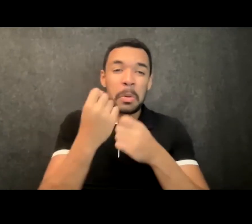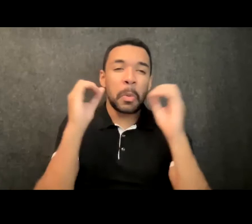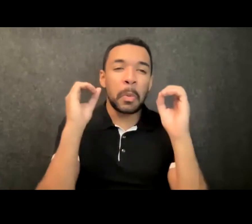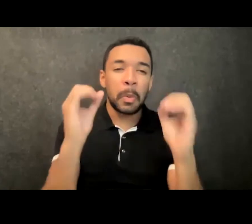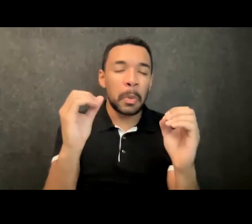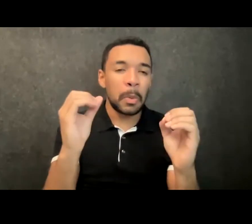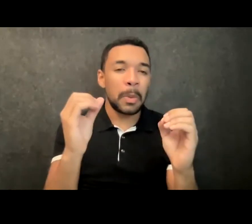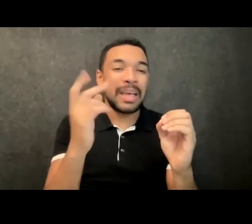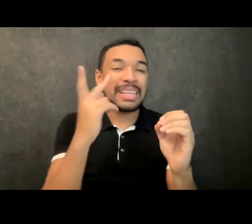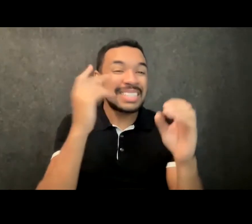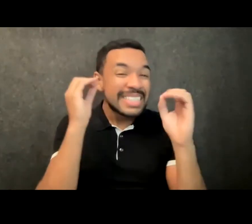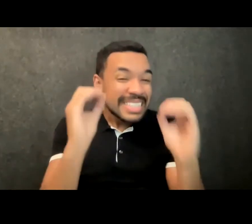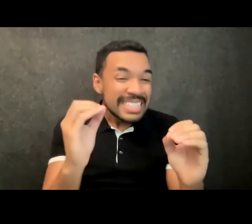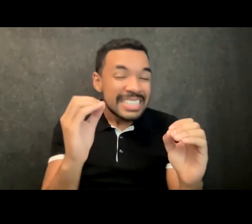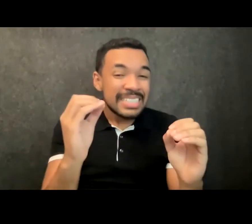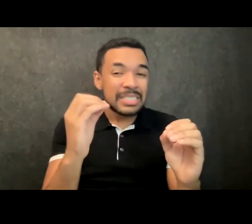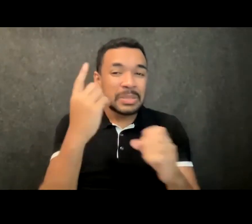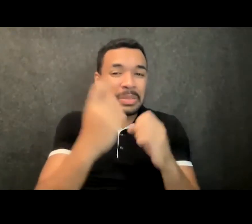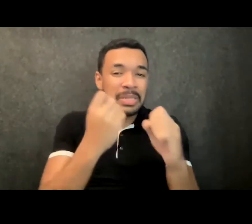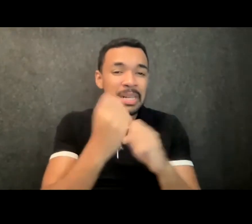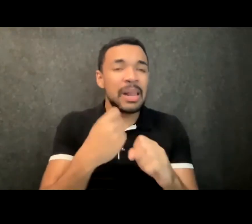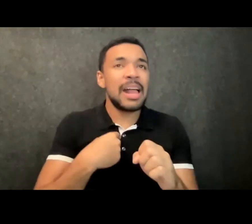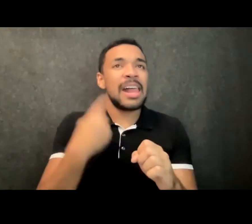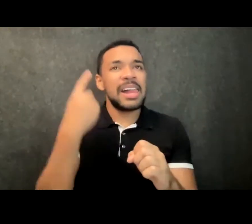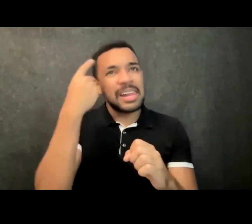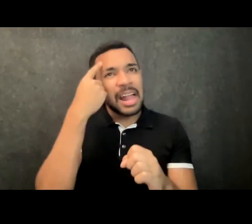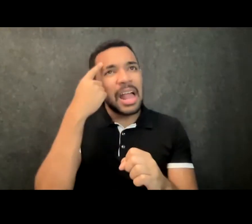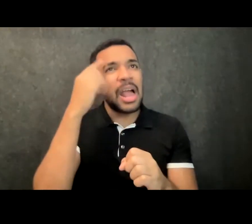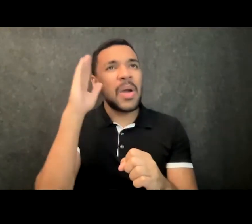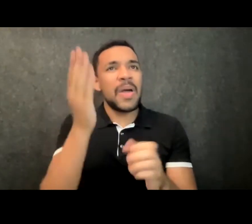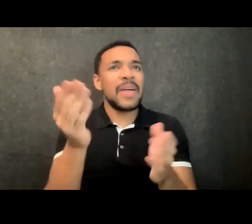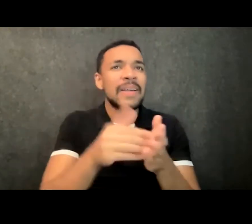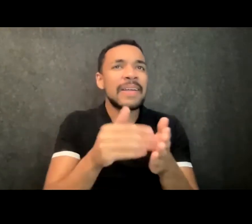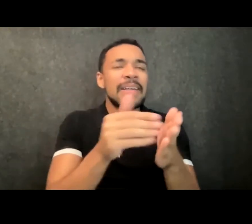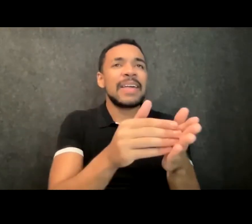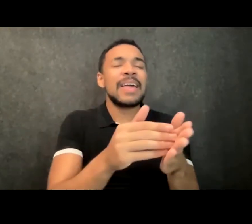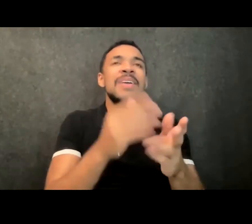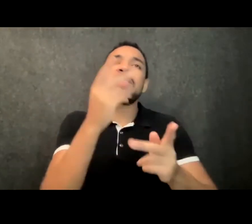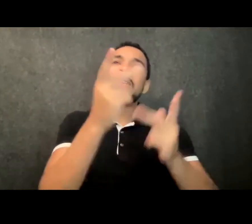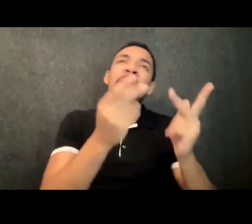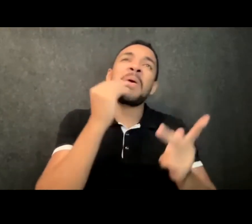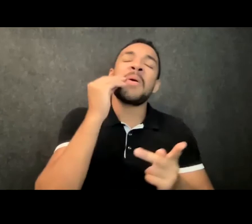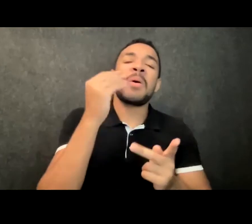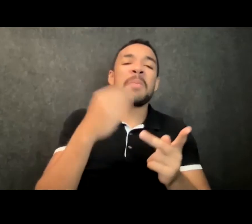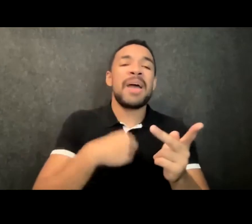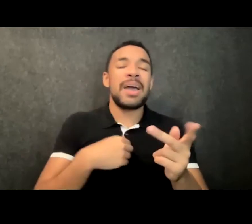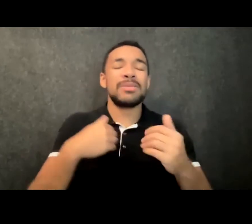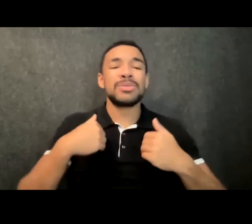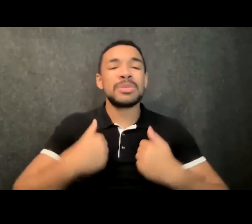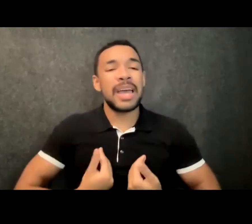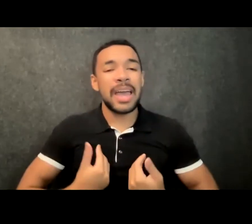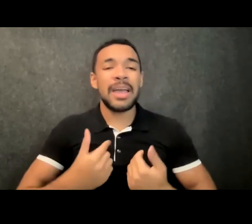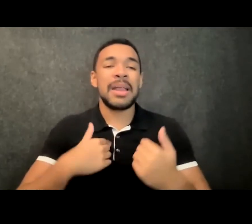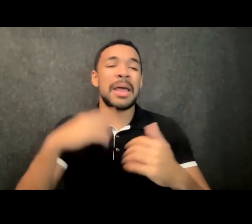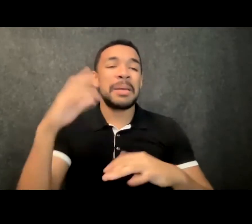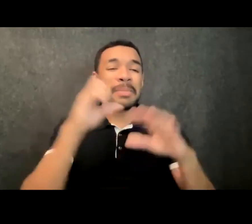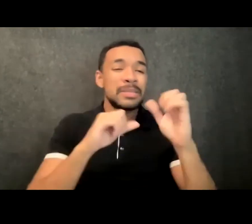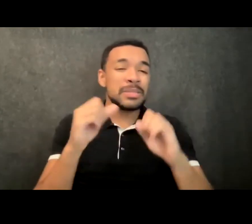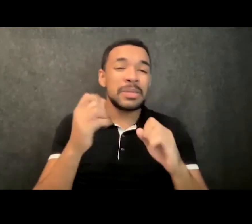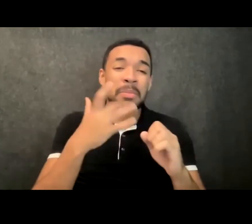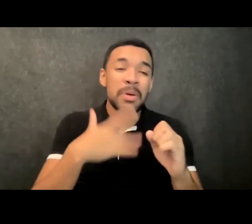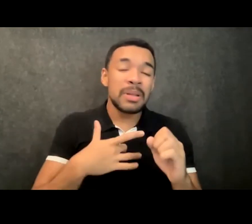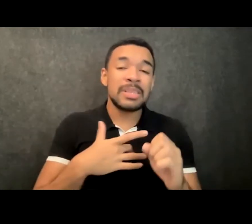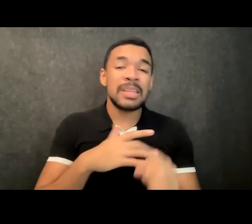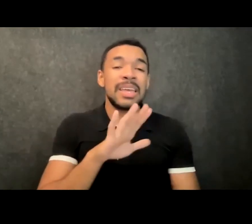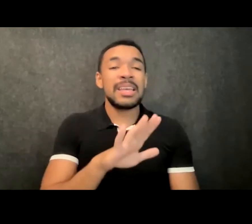I kept thinking I'll go home soon, but I'm so tired. I missed so many birthdays, even his